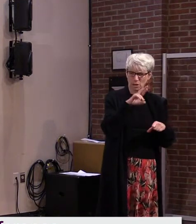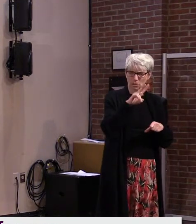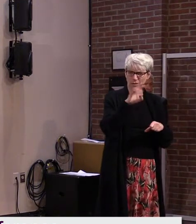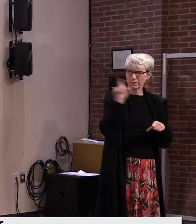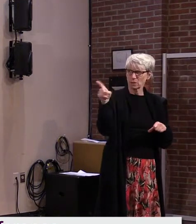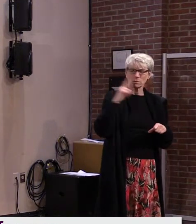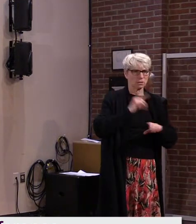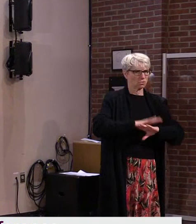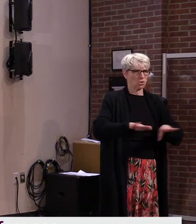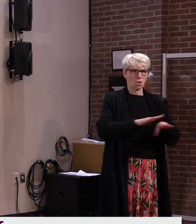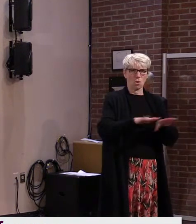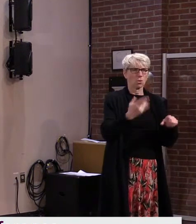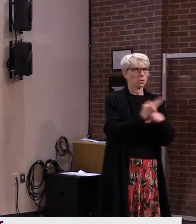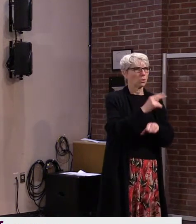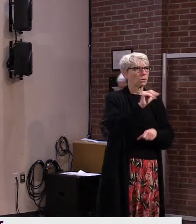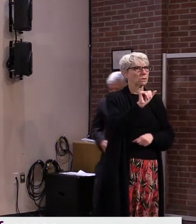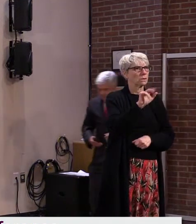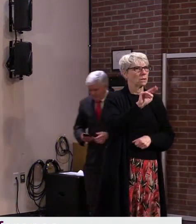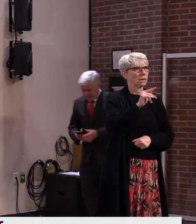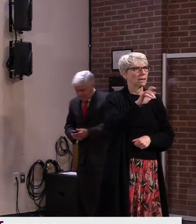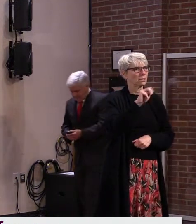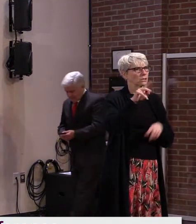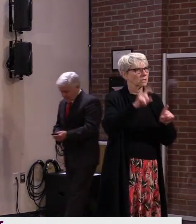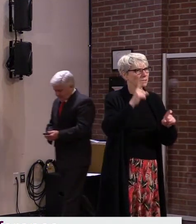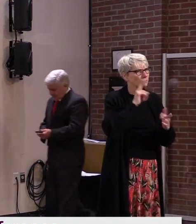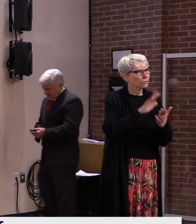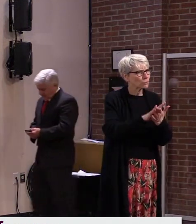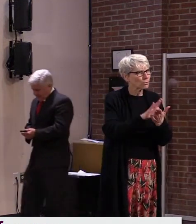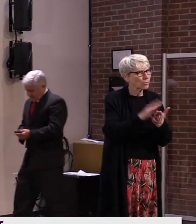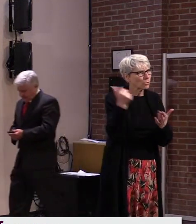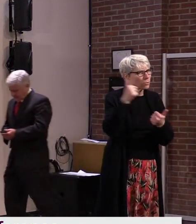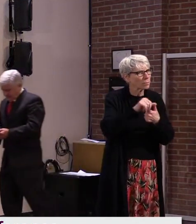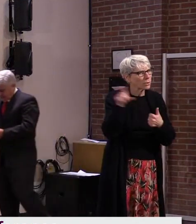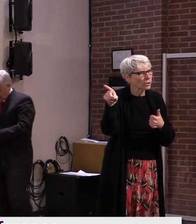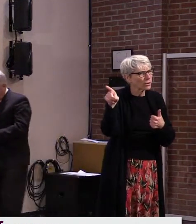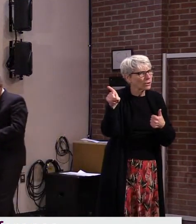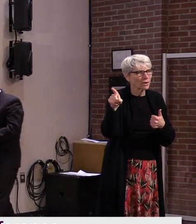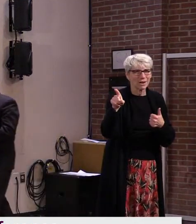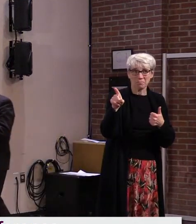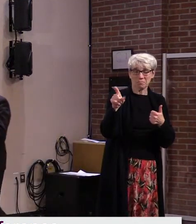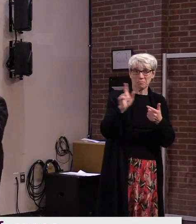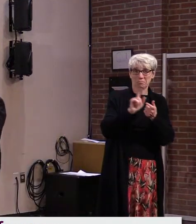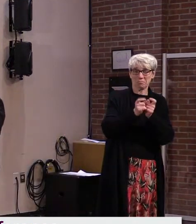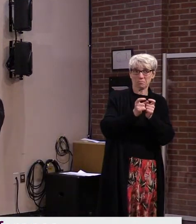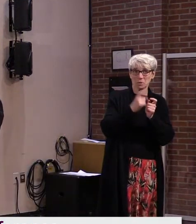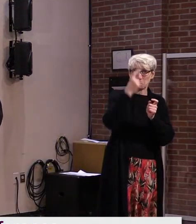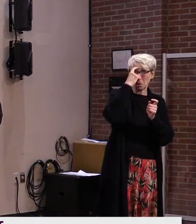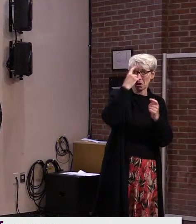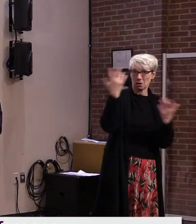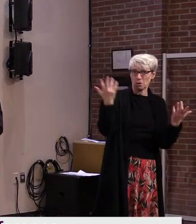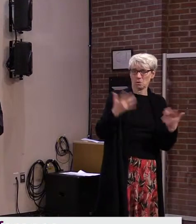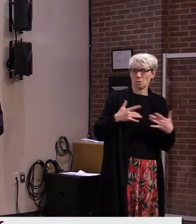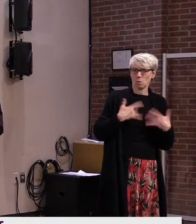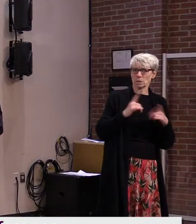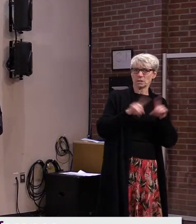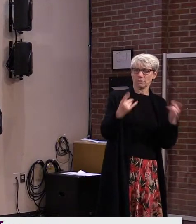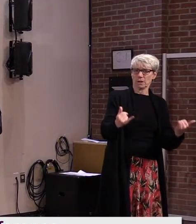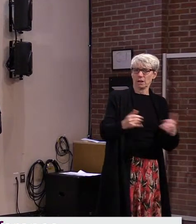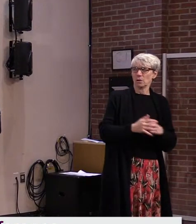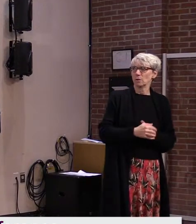against using antigen testing in school facilities? What has changed from then to today?